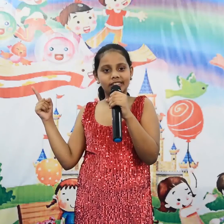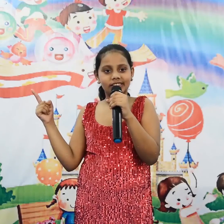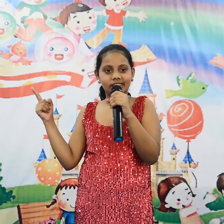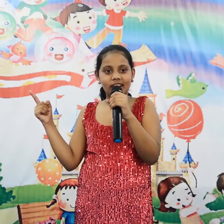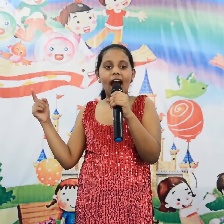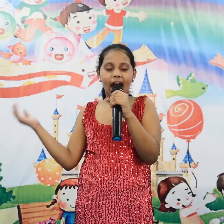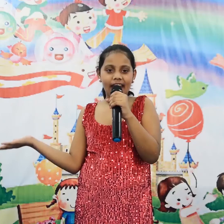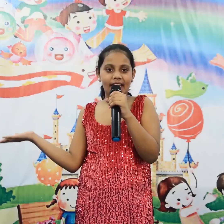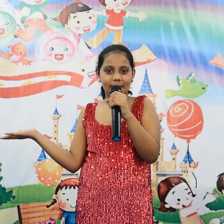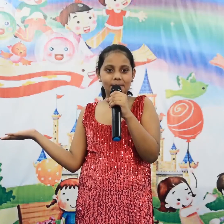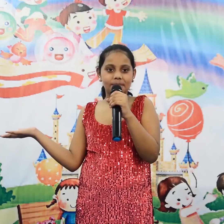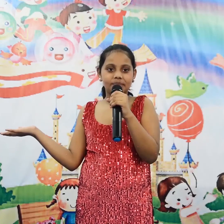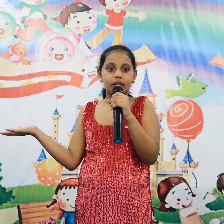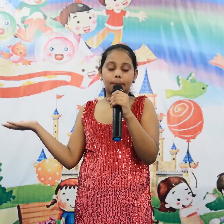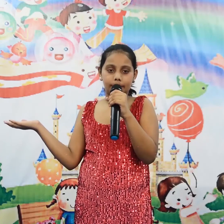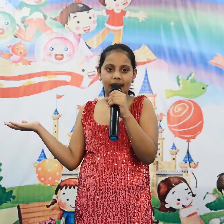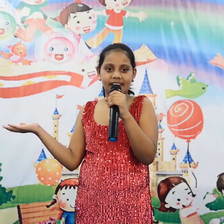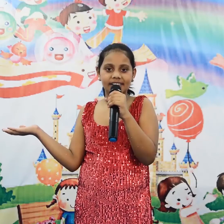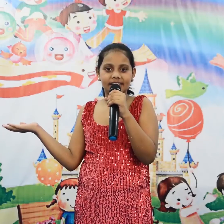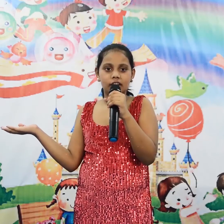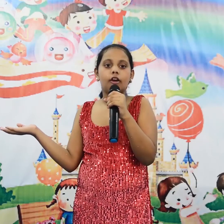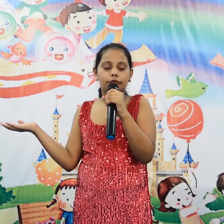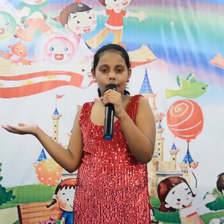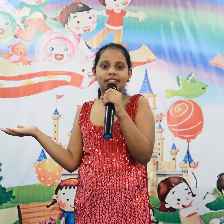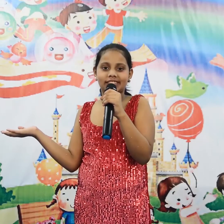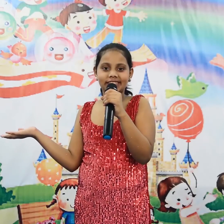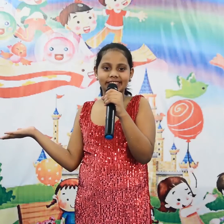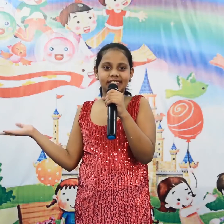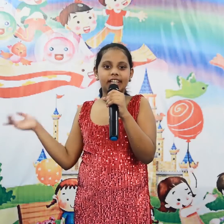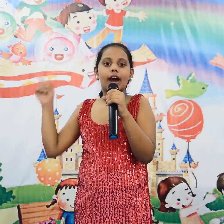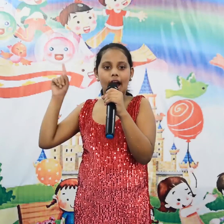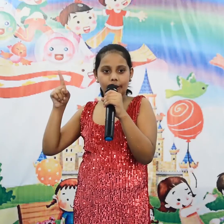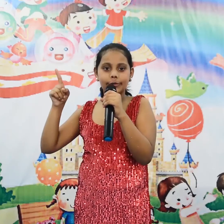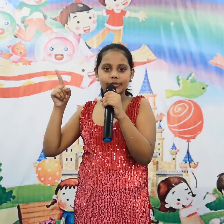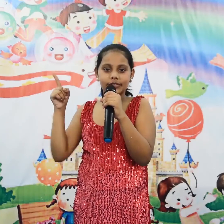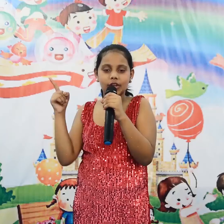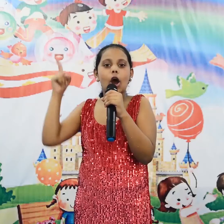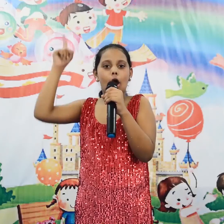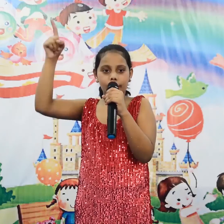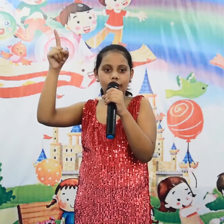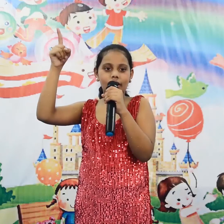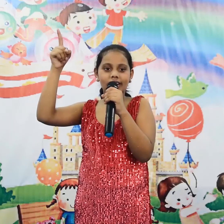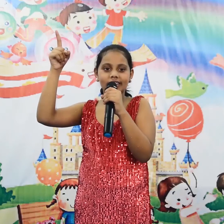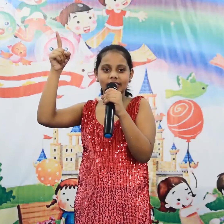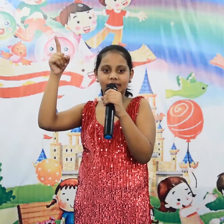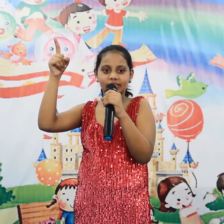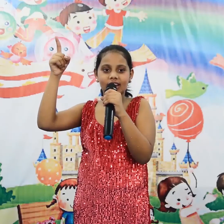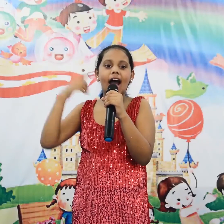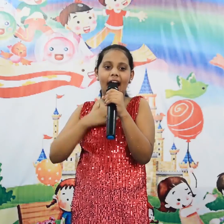Lord. I am prepared for the house of